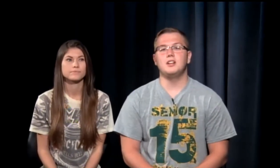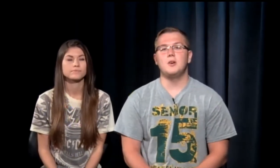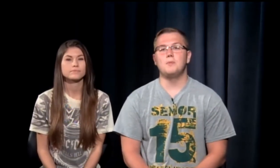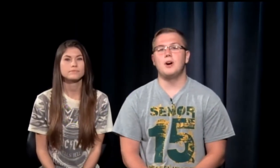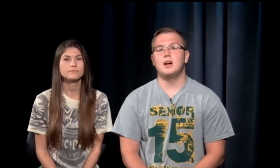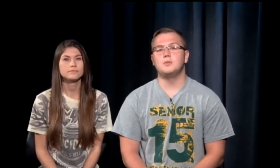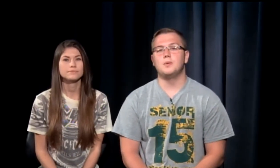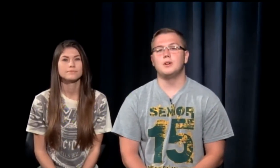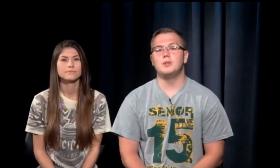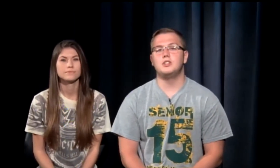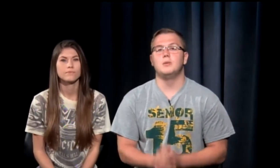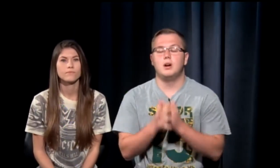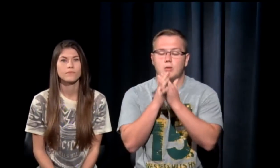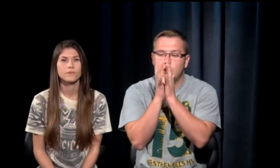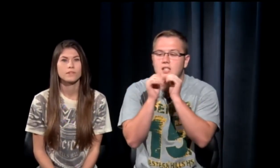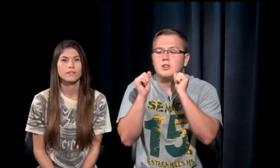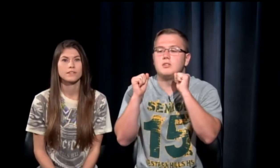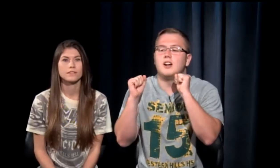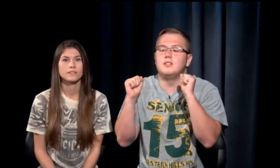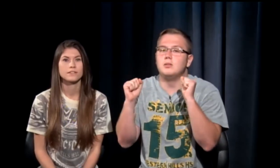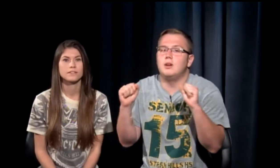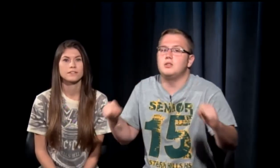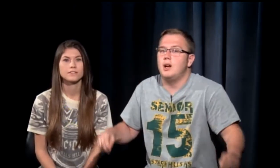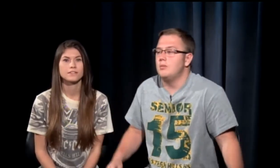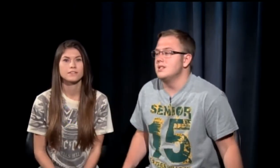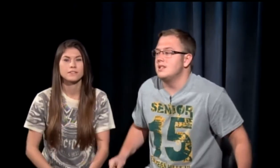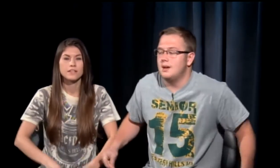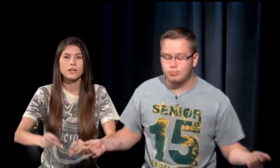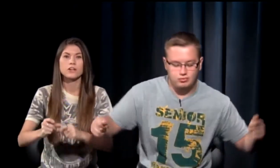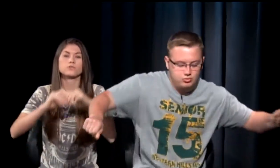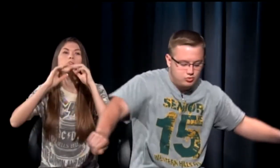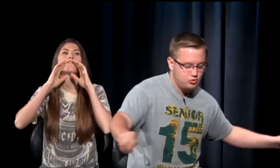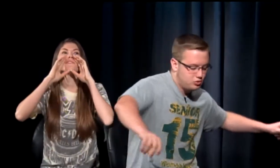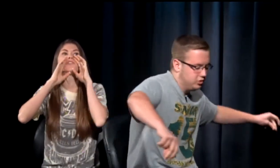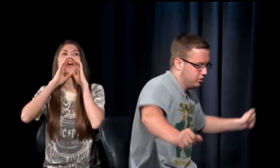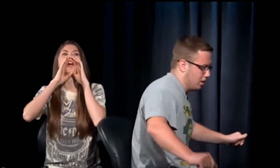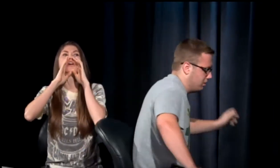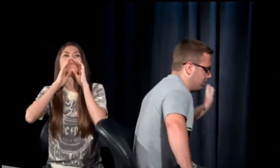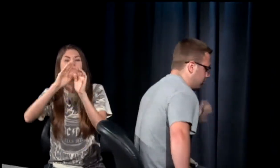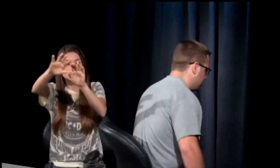Cougar Paws, we want to wish you a We Too Turn Two Graduate Wednesday. 2015!